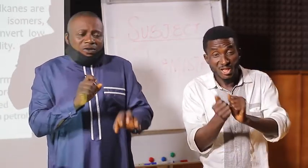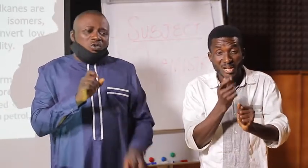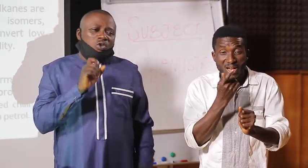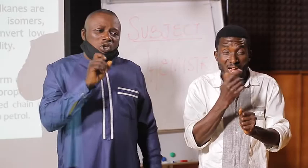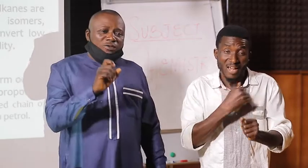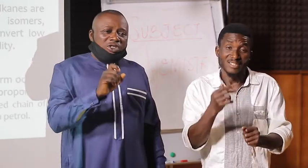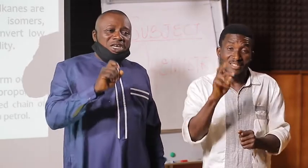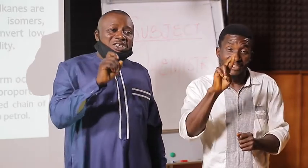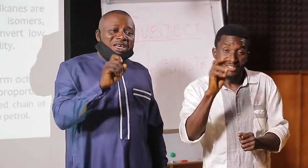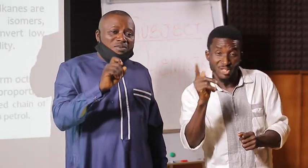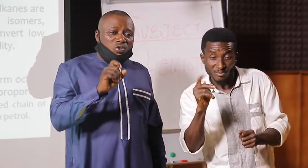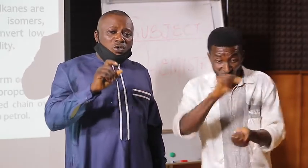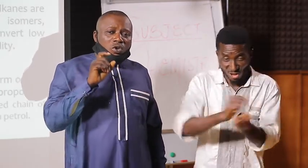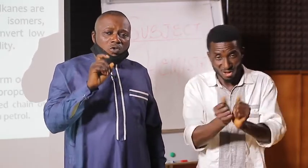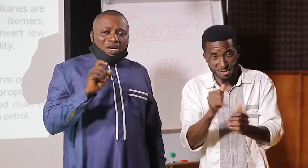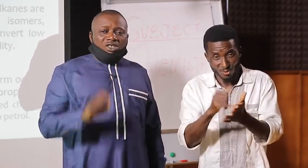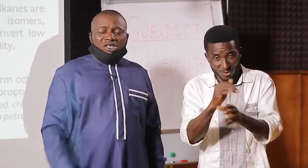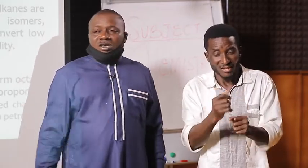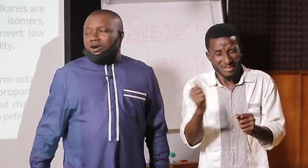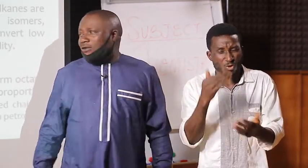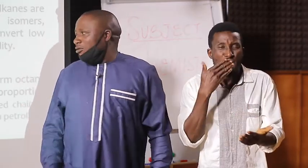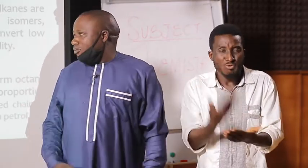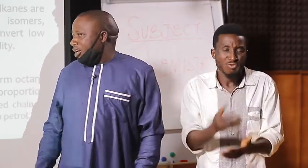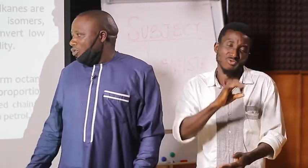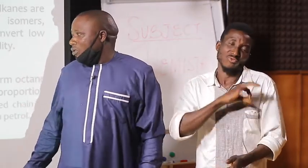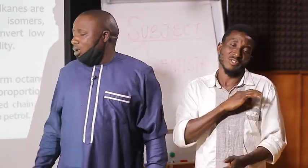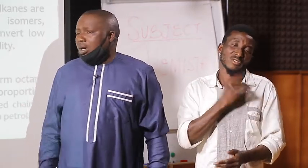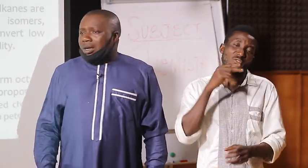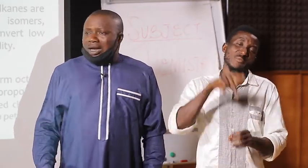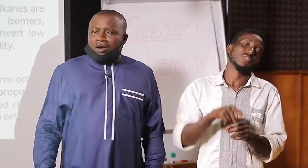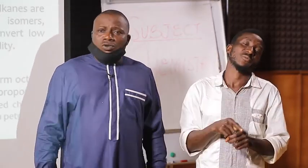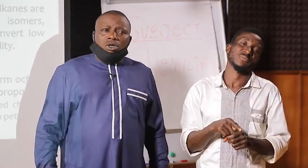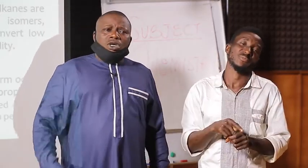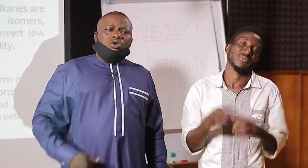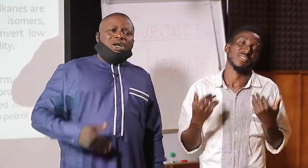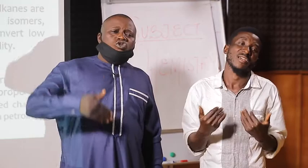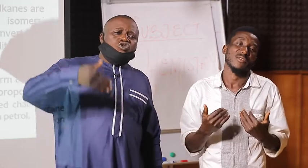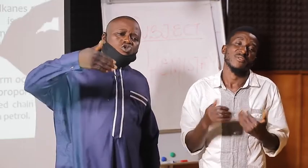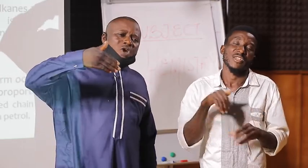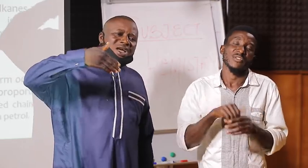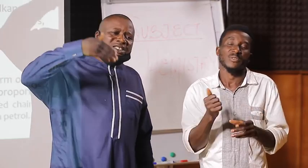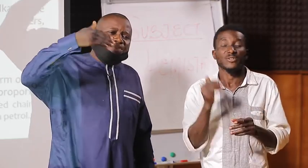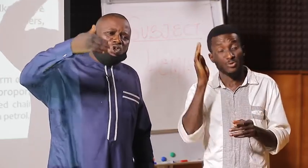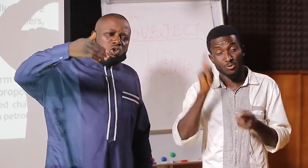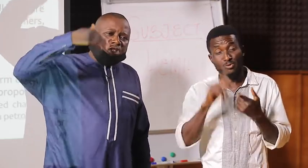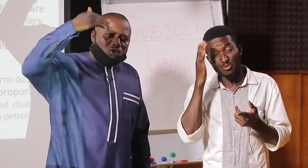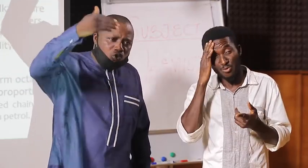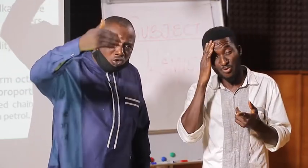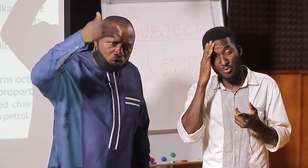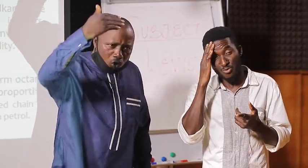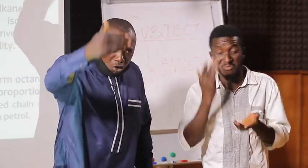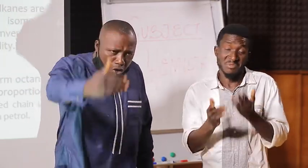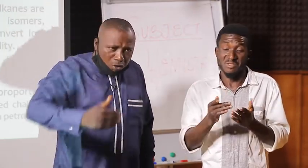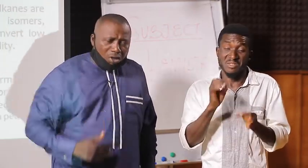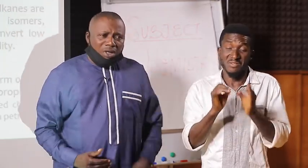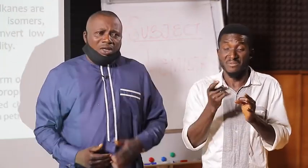reshape it to give us a desirable quality of petrol. Now, in order to know whether this petrol is